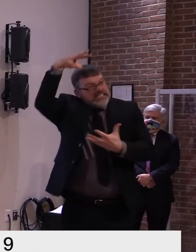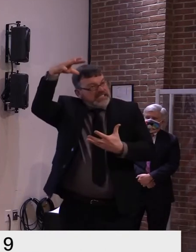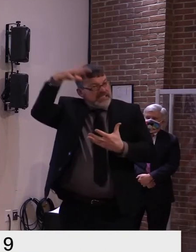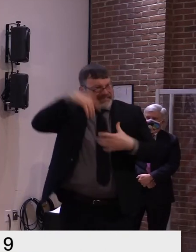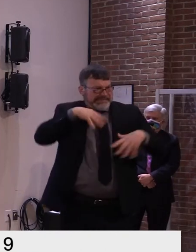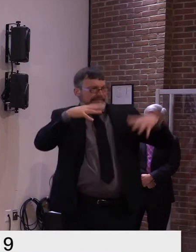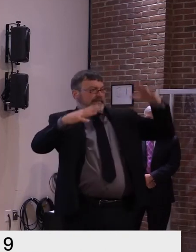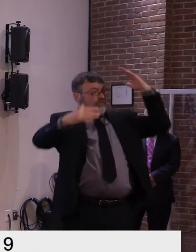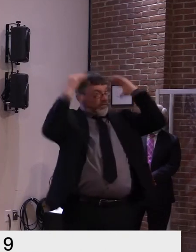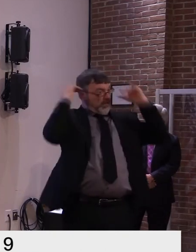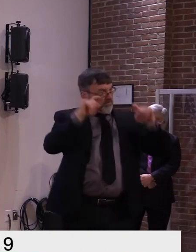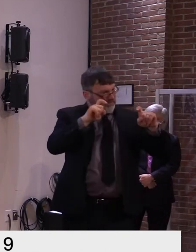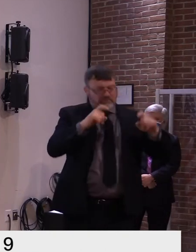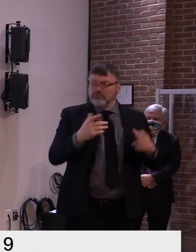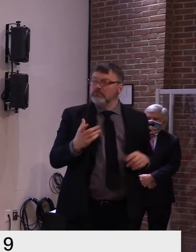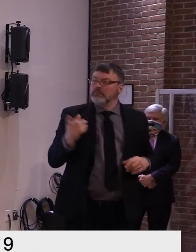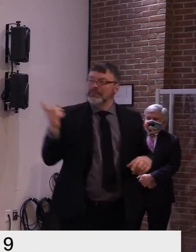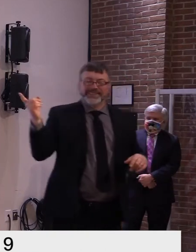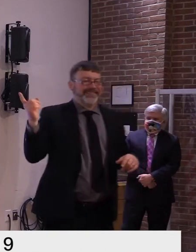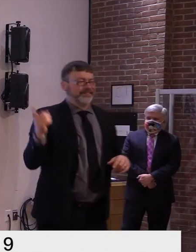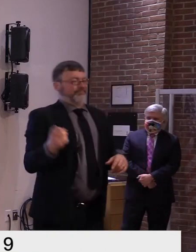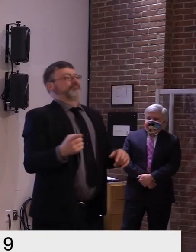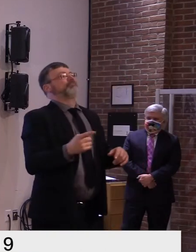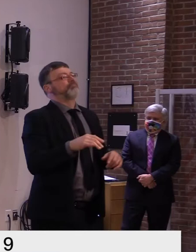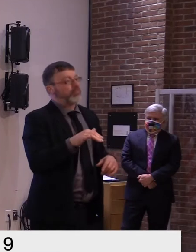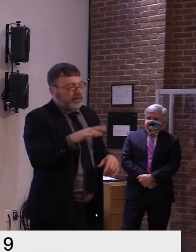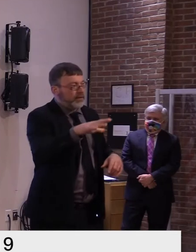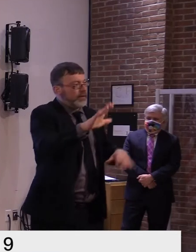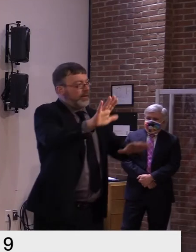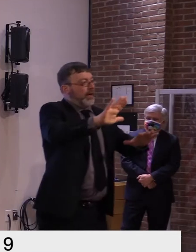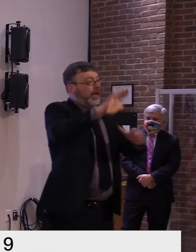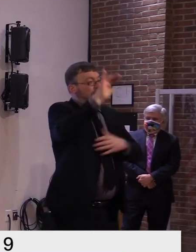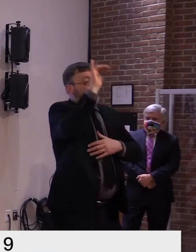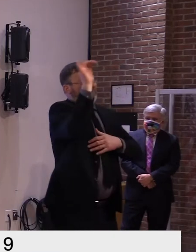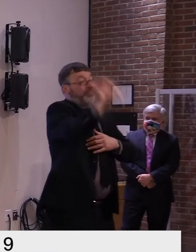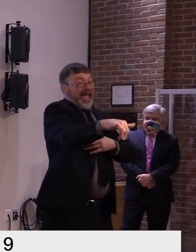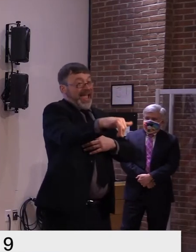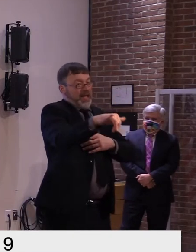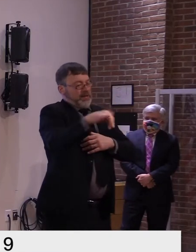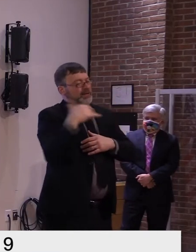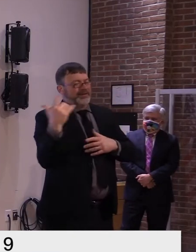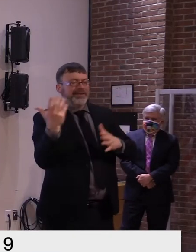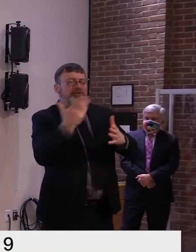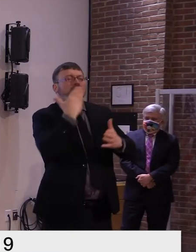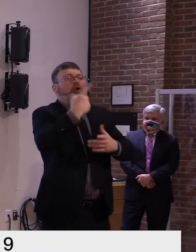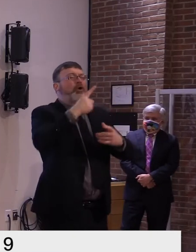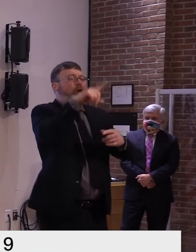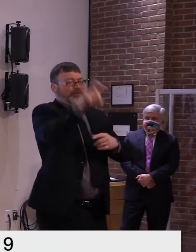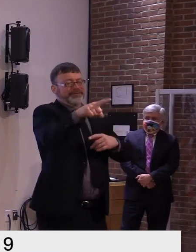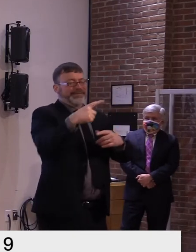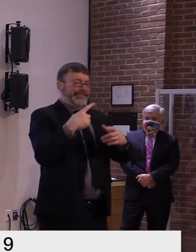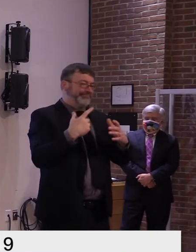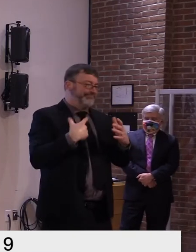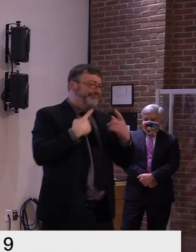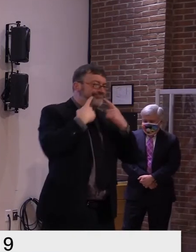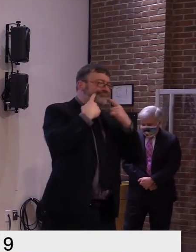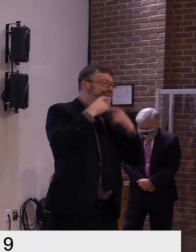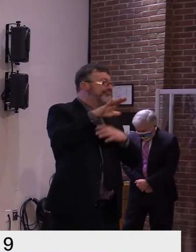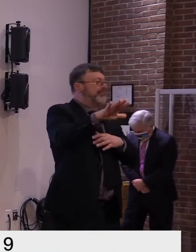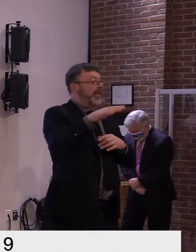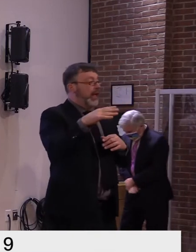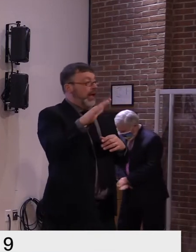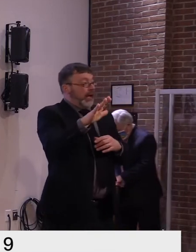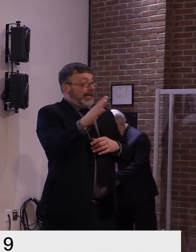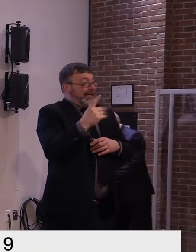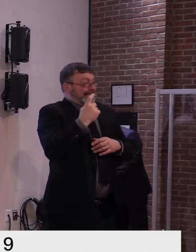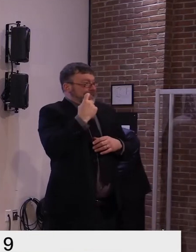Thanks for that question. And that is truly, Stuart, you would agree, breaking news, since it just